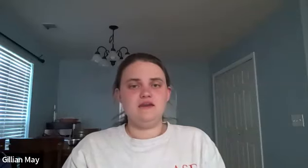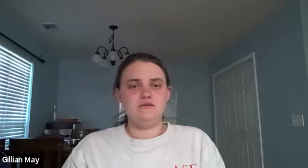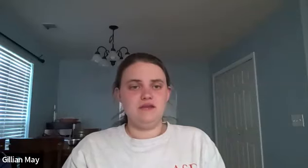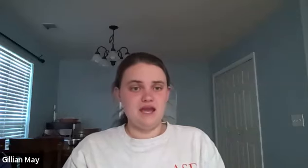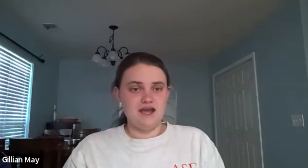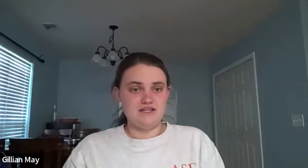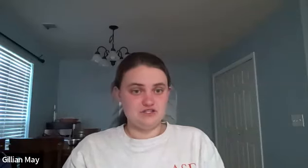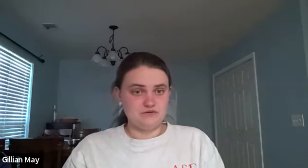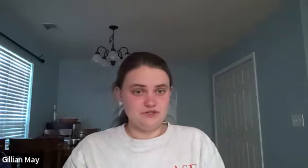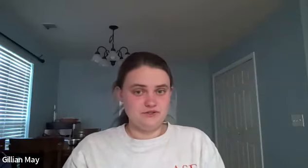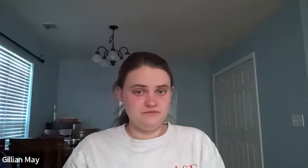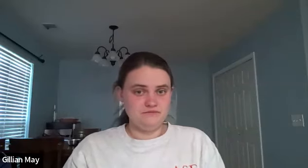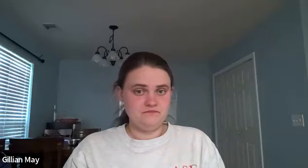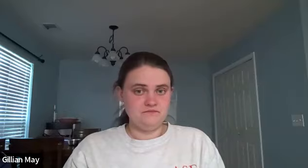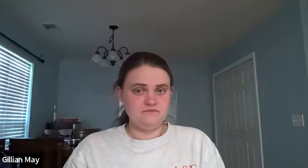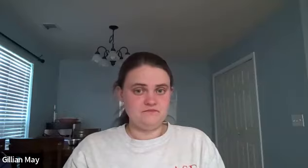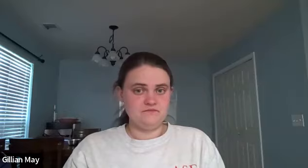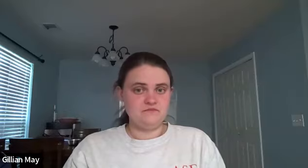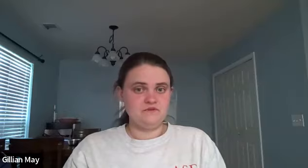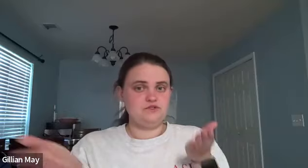Then we had server, which was